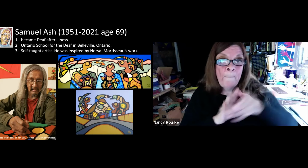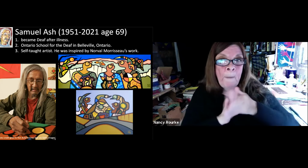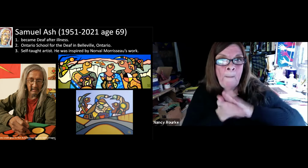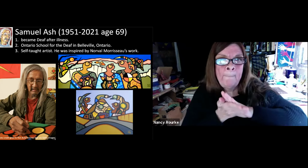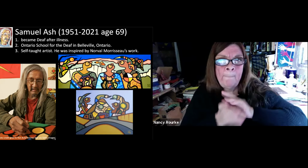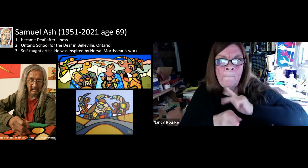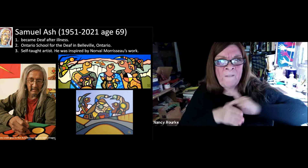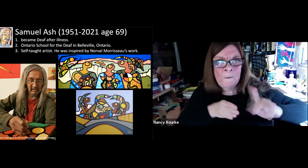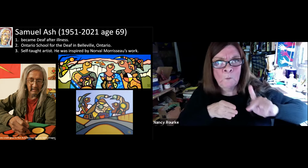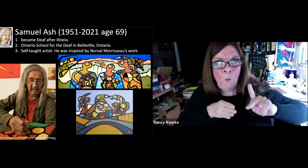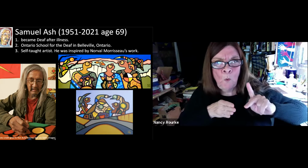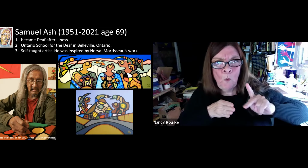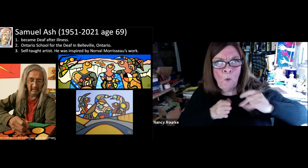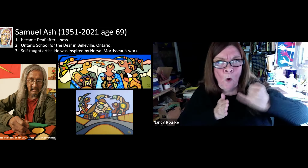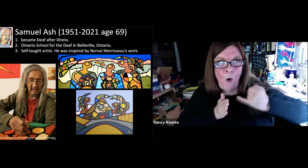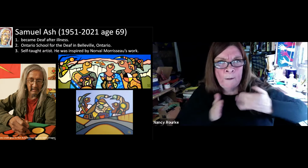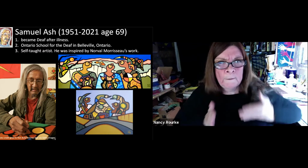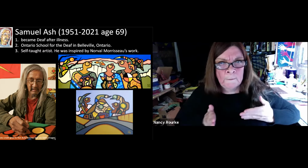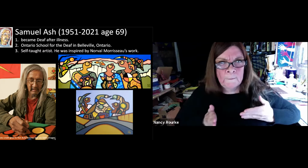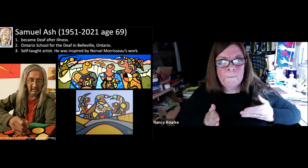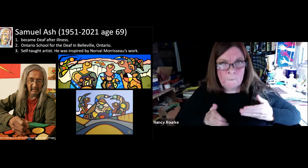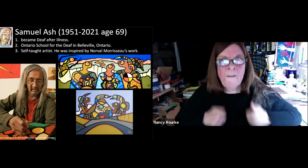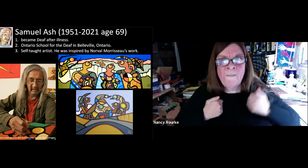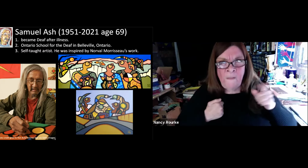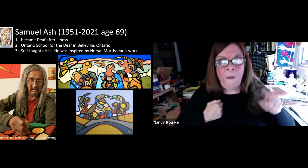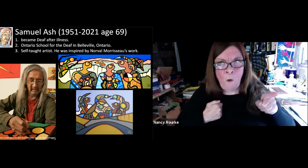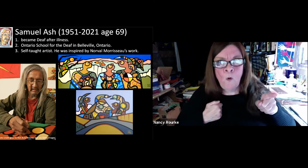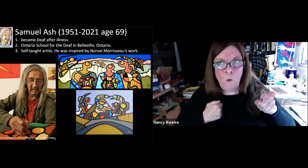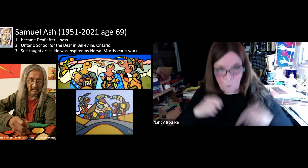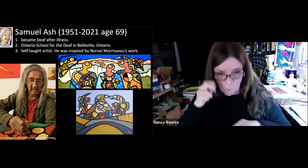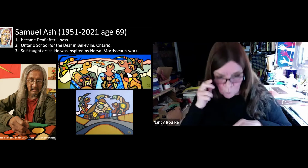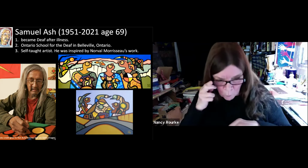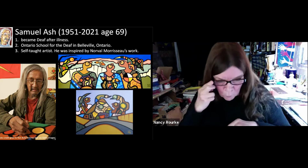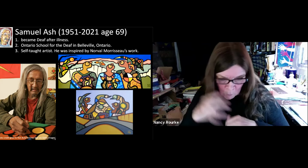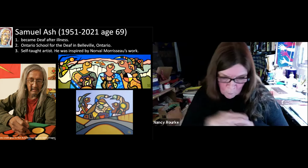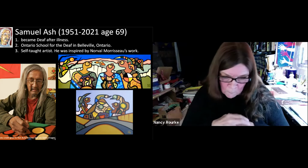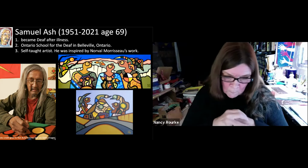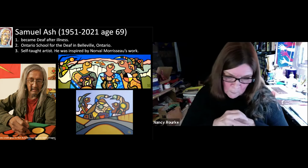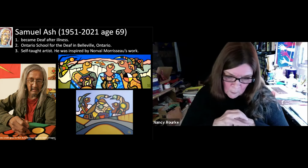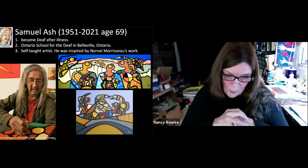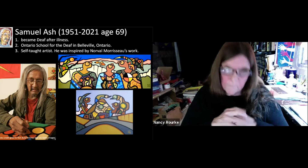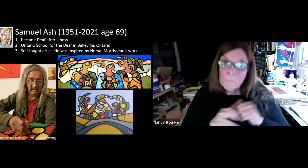He lived in Thunder Bay. After becoming a professional artist.